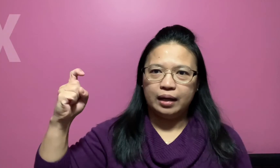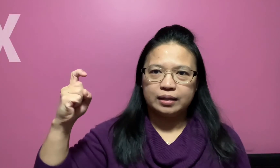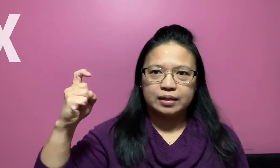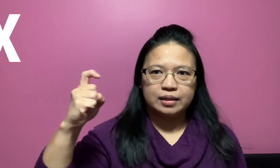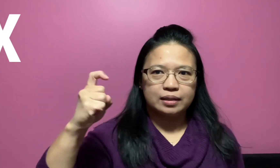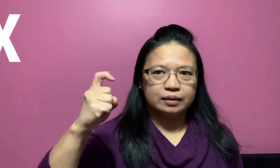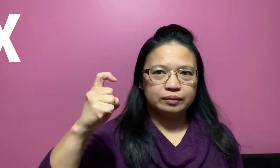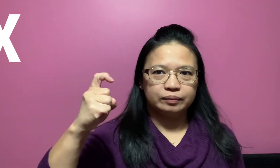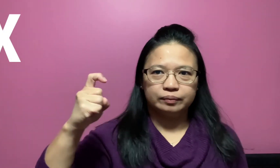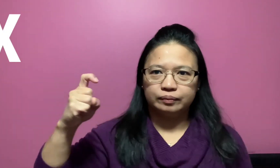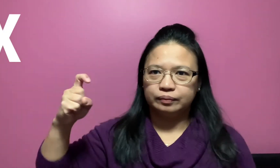X.